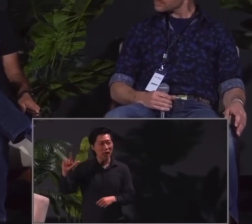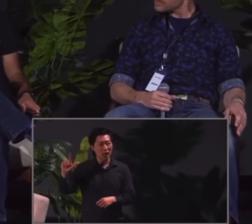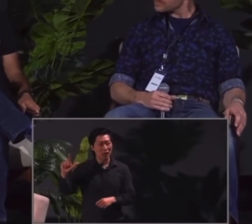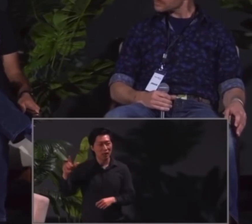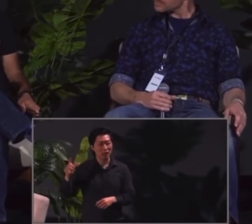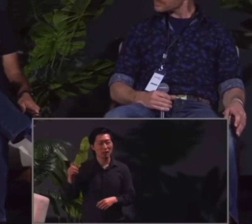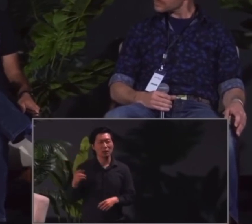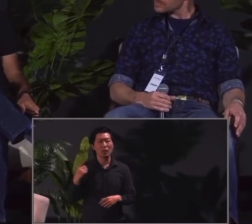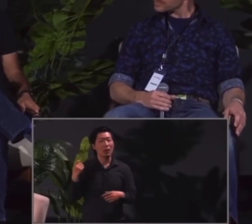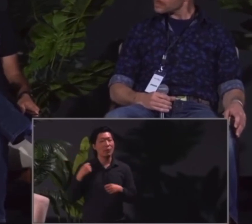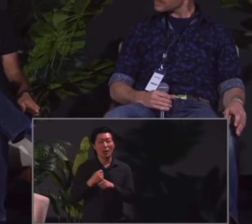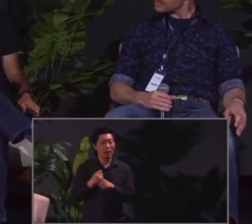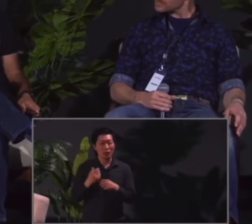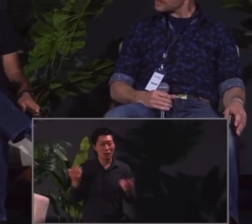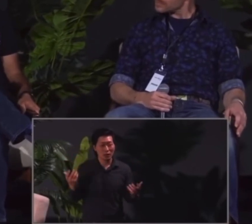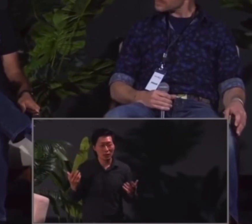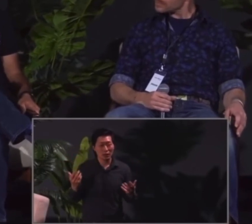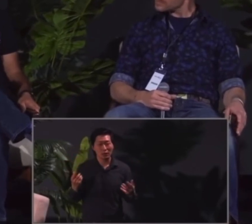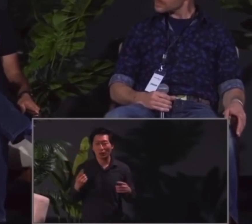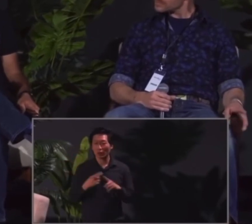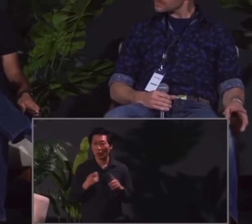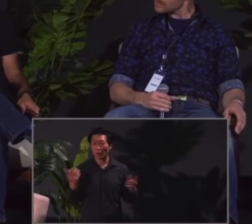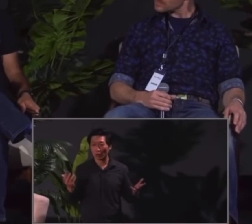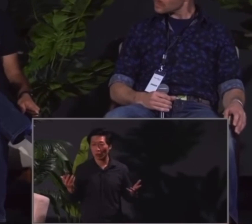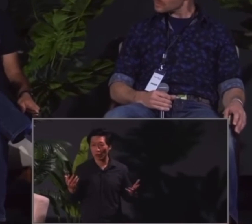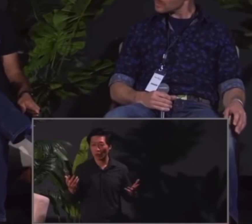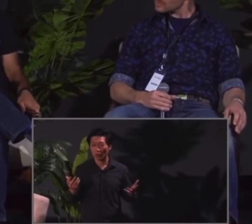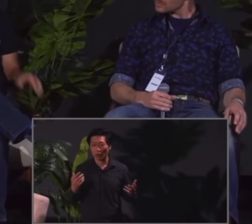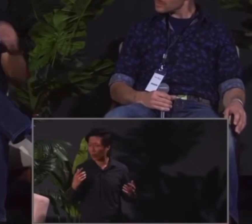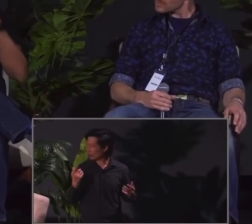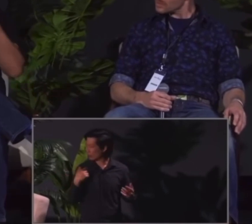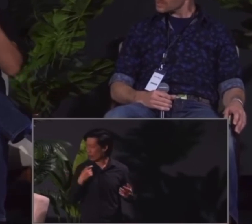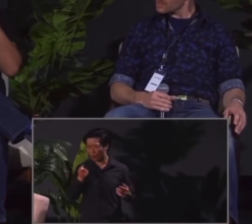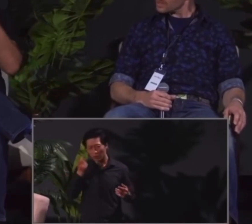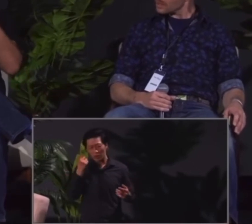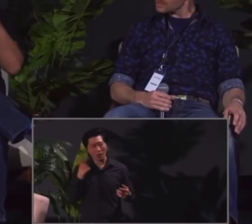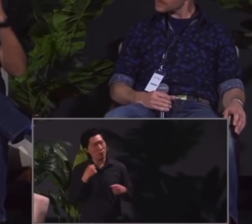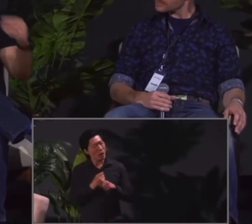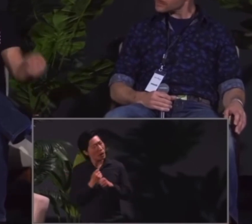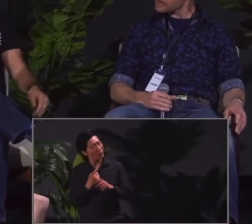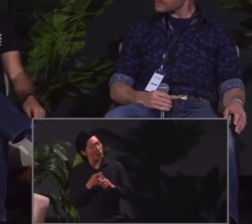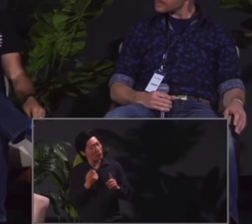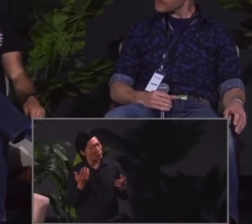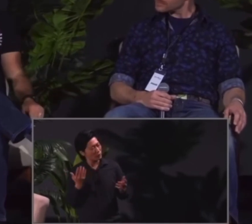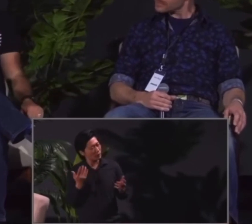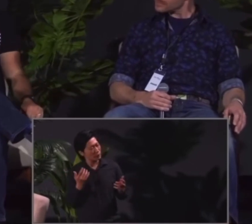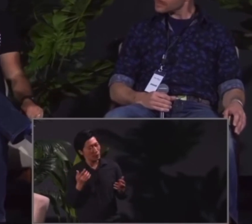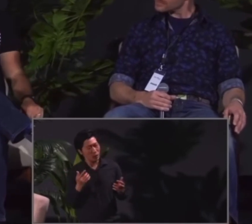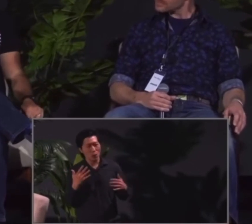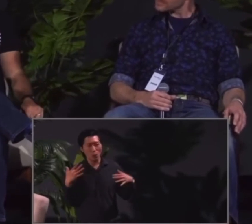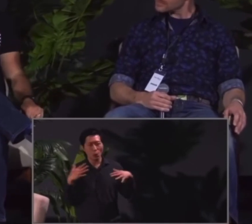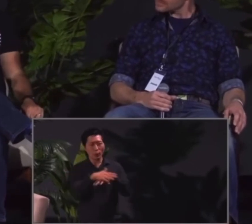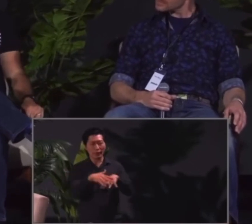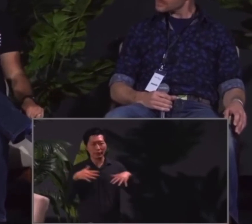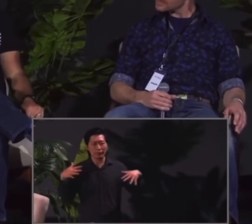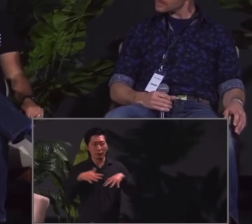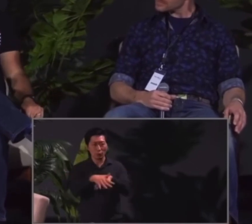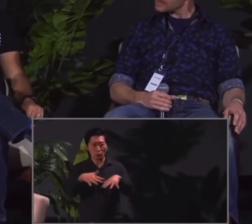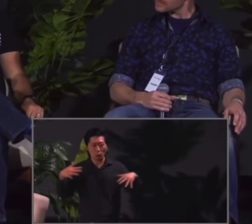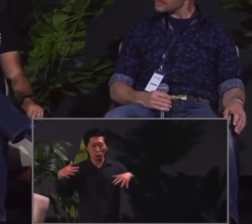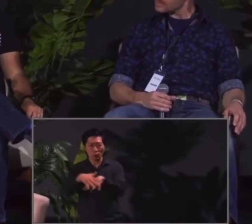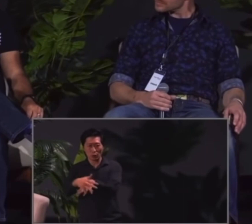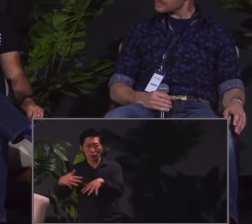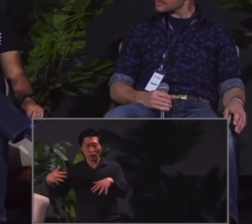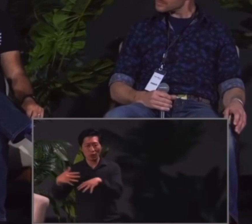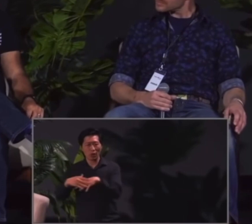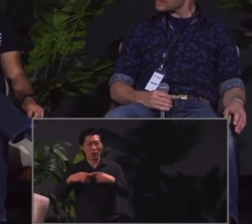them, in essence, from what I can gather, they make them from the weave.